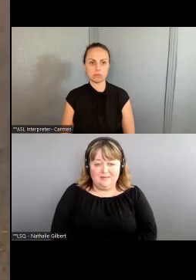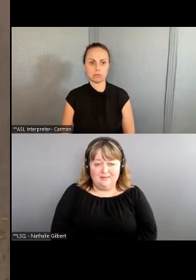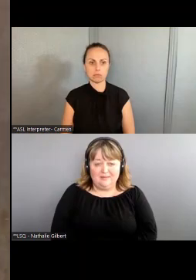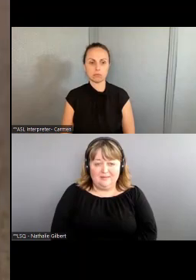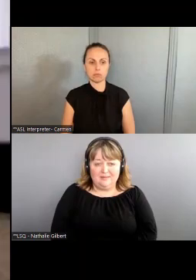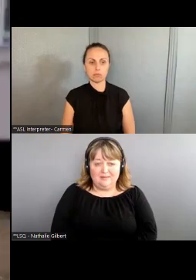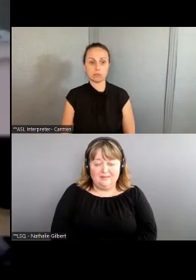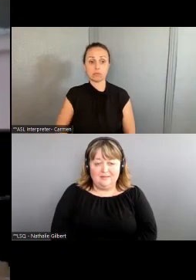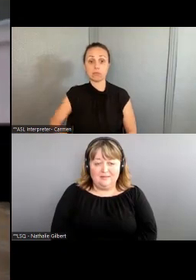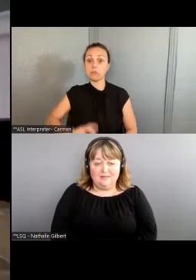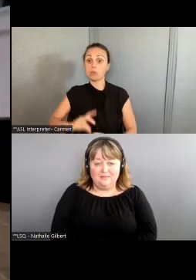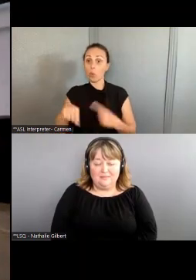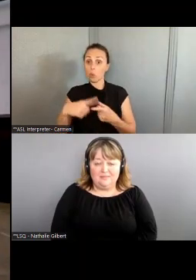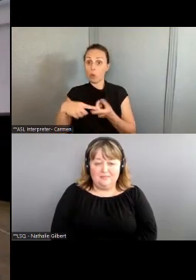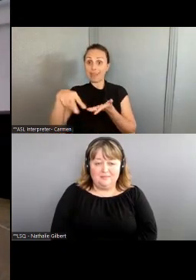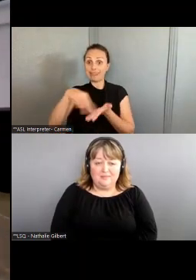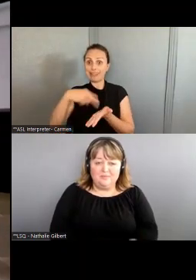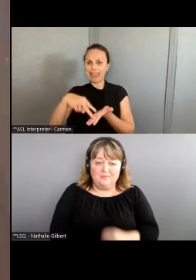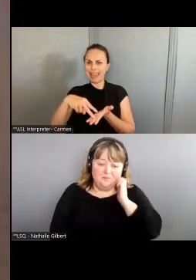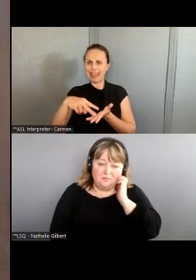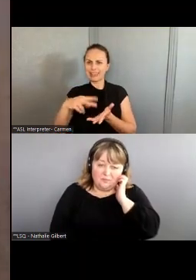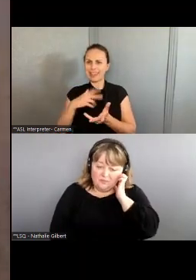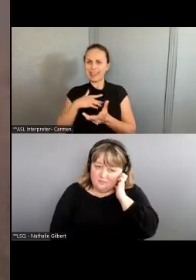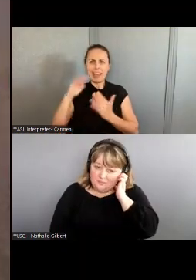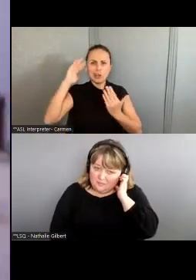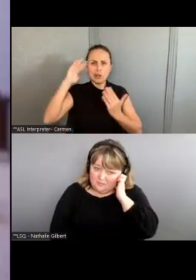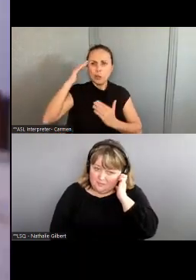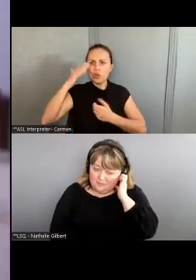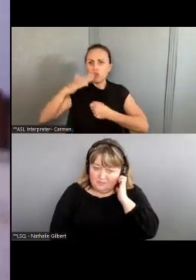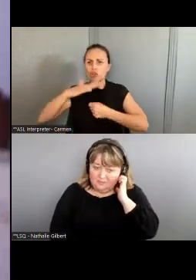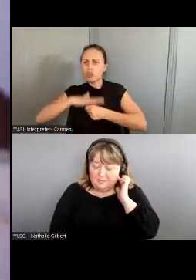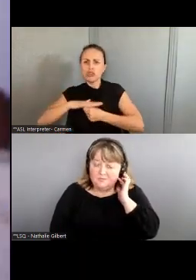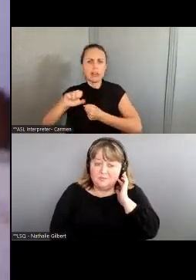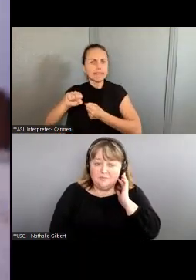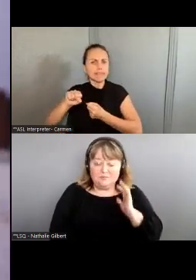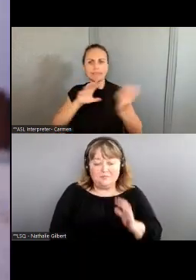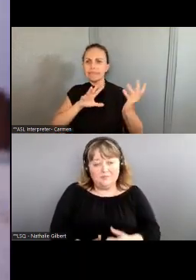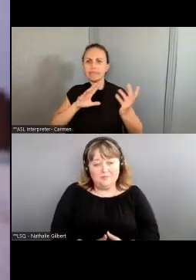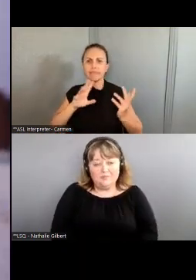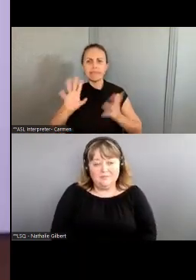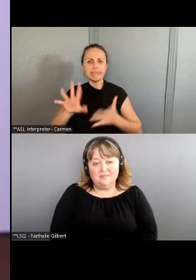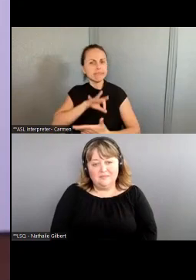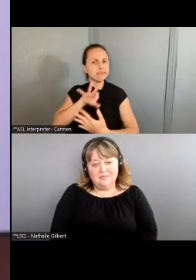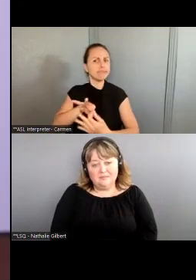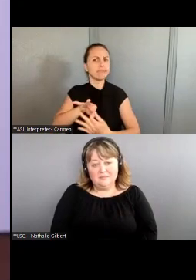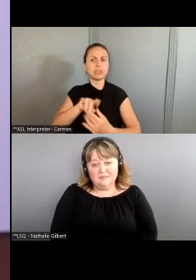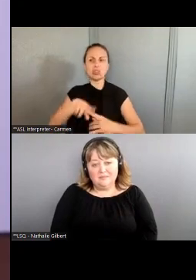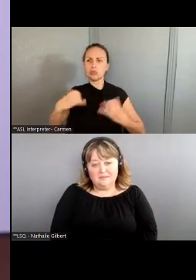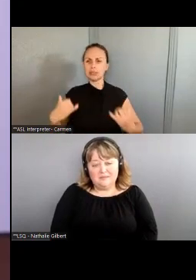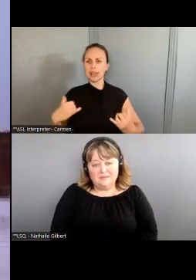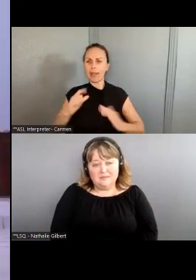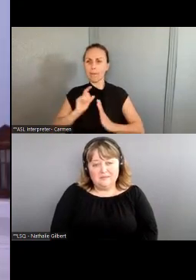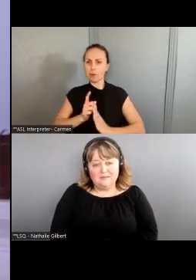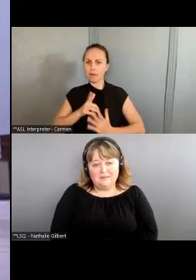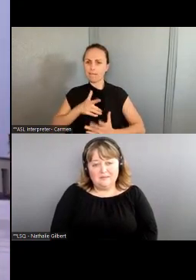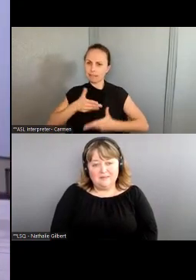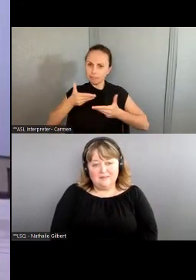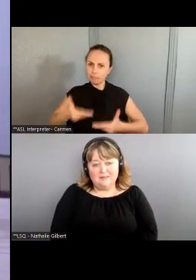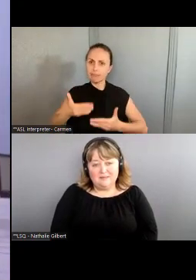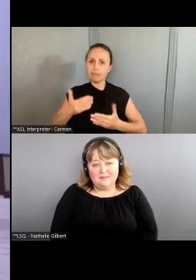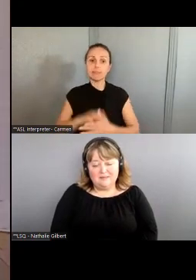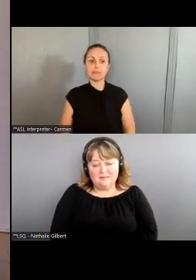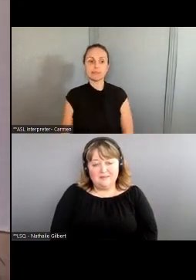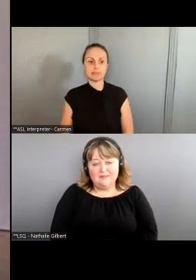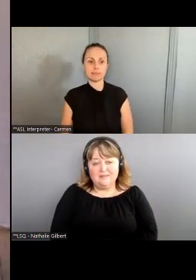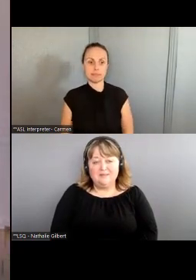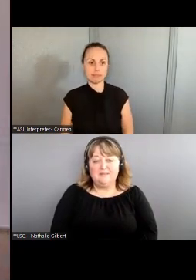When we dance, we free ourselves from the worries and stresses of the world because we are connected to the present moment. Nous relâchons